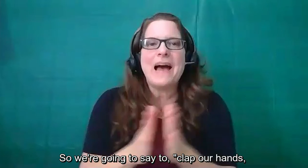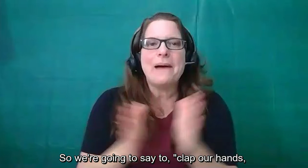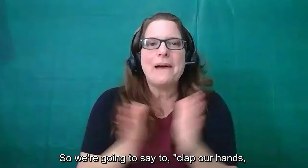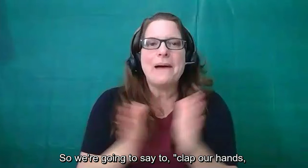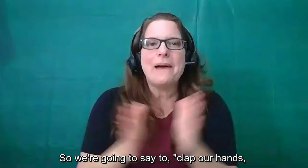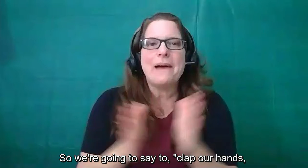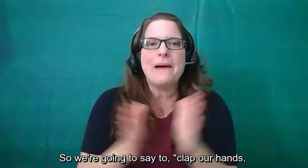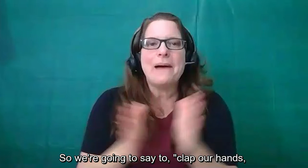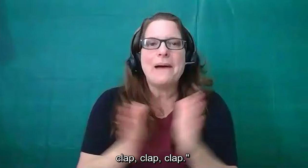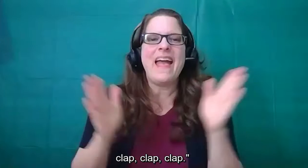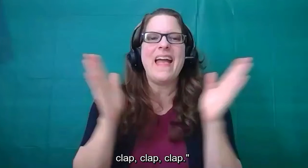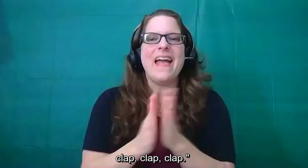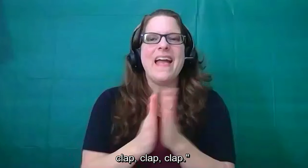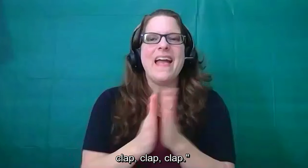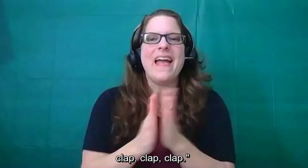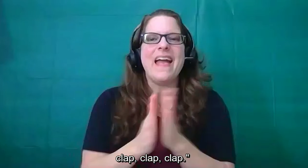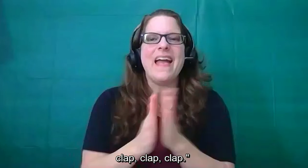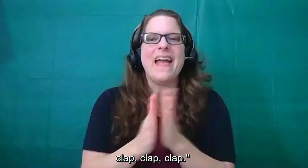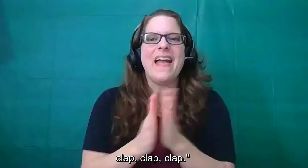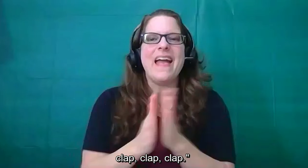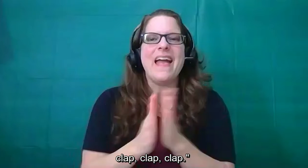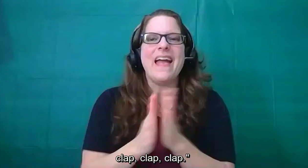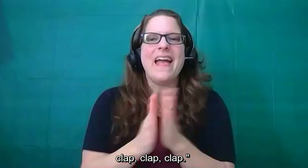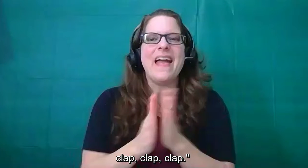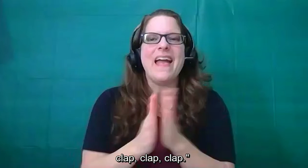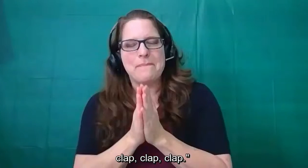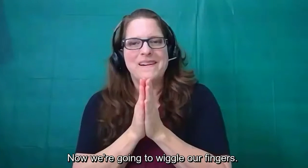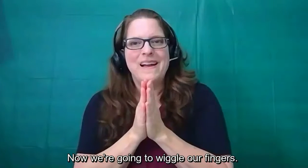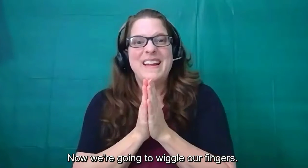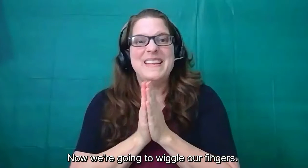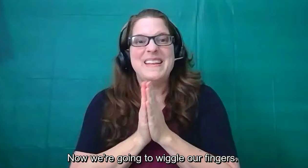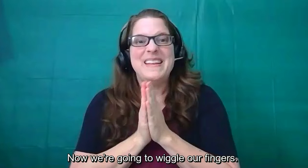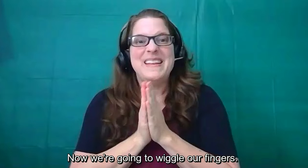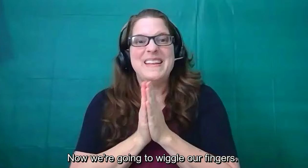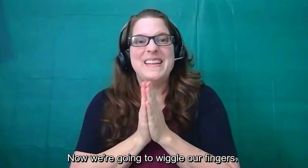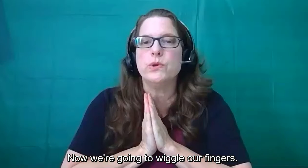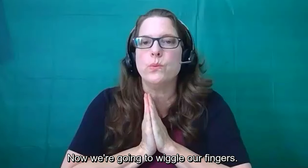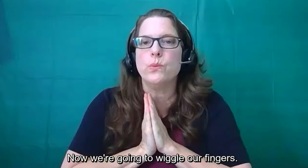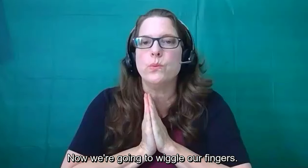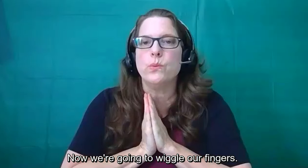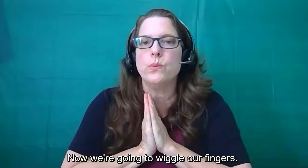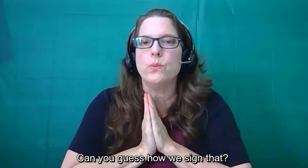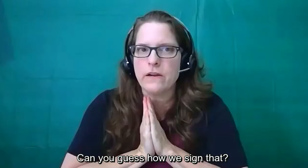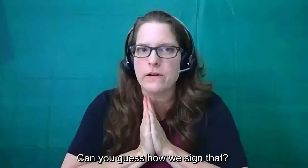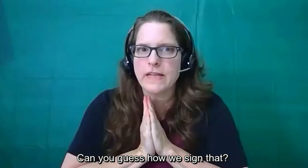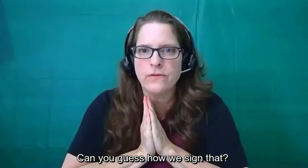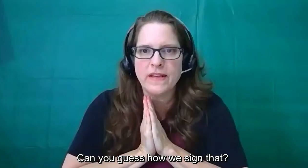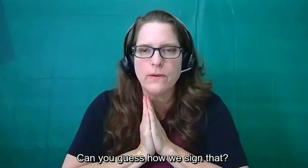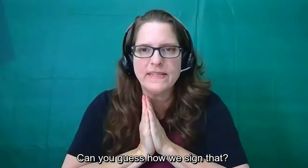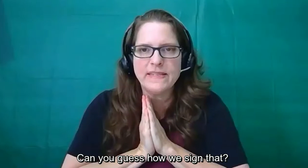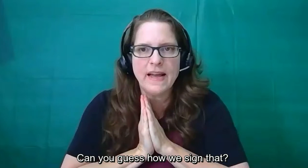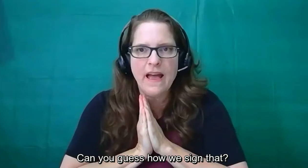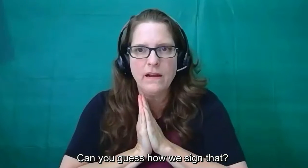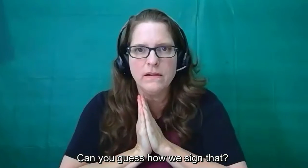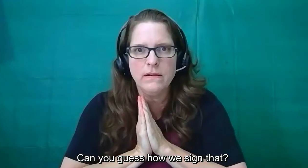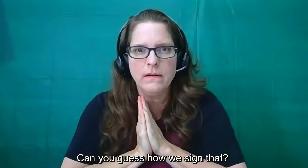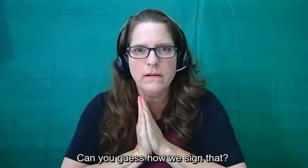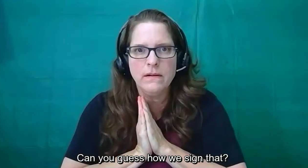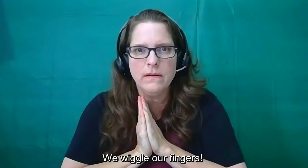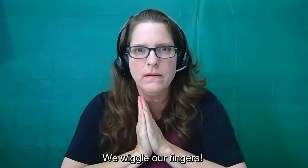our hands, clap, clap, clap. Now we're going to wiggle our fingers. Can you guess how we sign that? We wiggle